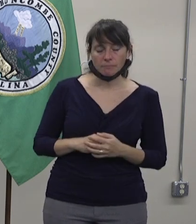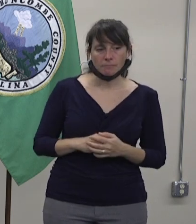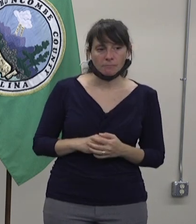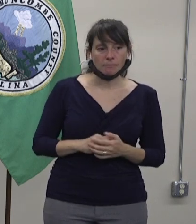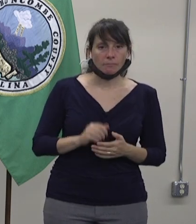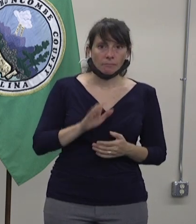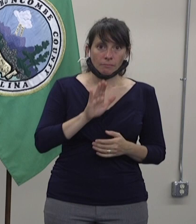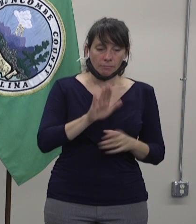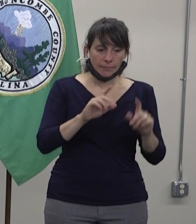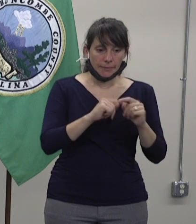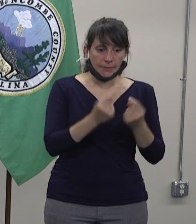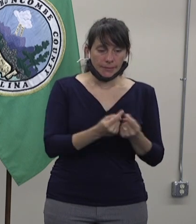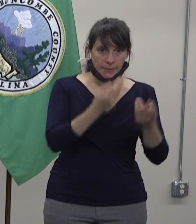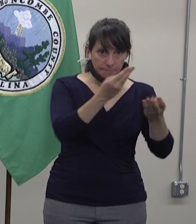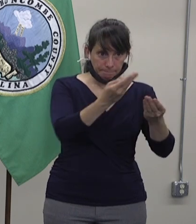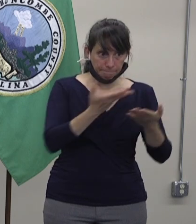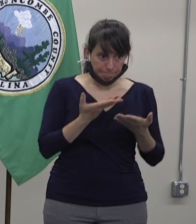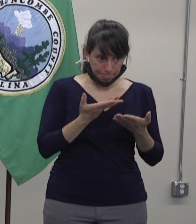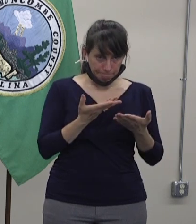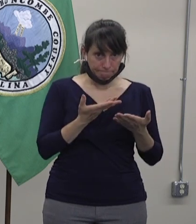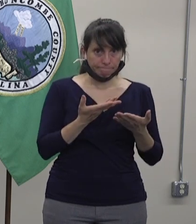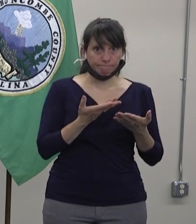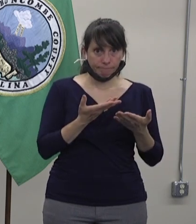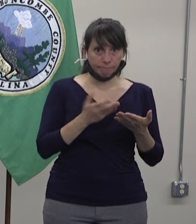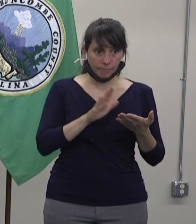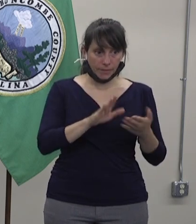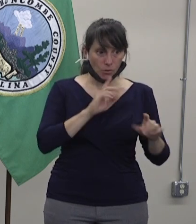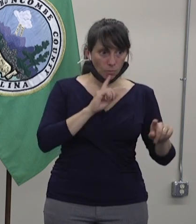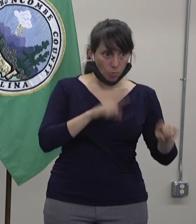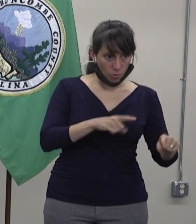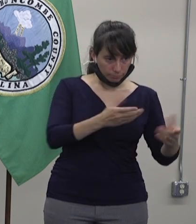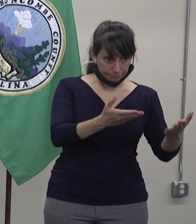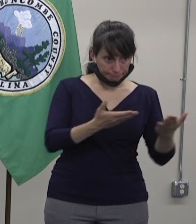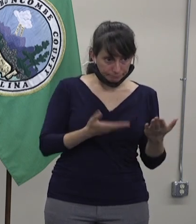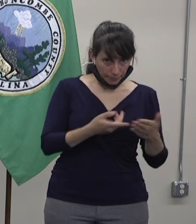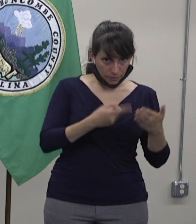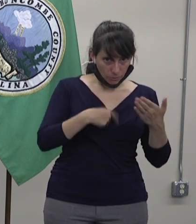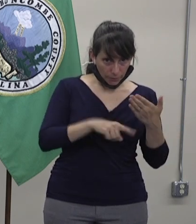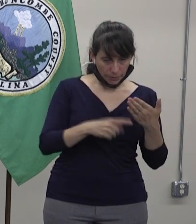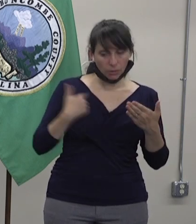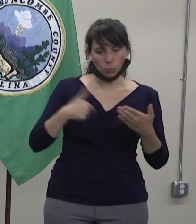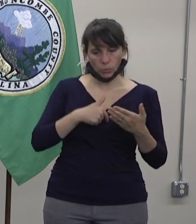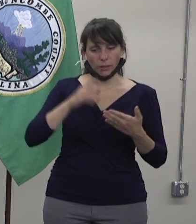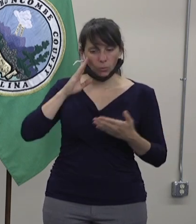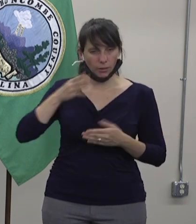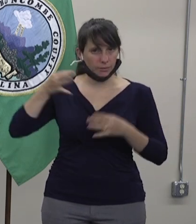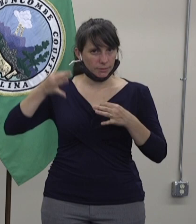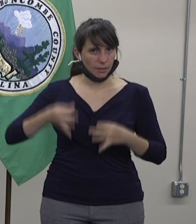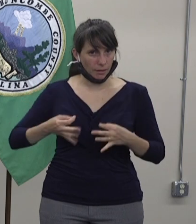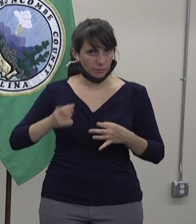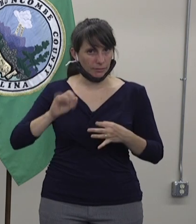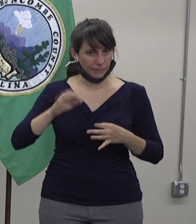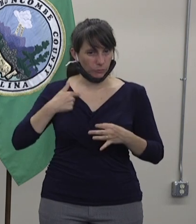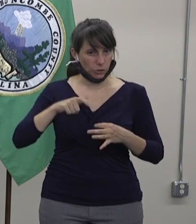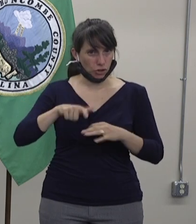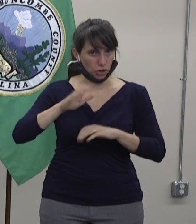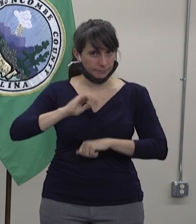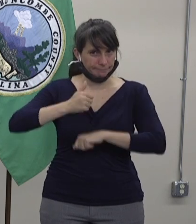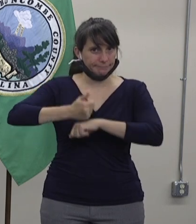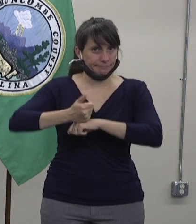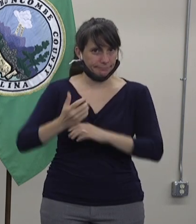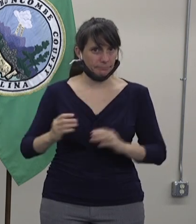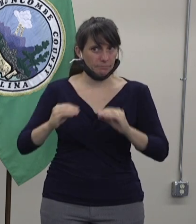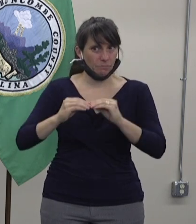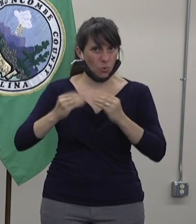by next Thursday whether or not to recommend that Buncombe County put increased restrictions on alcohol sales in the